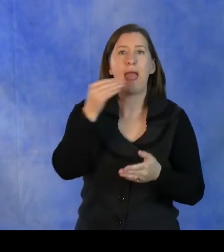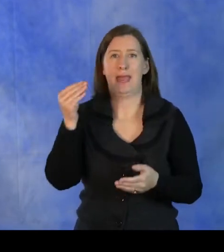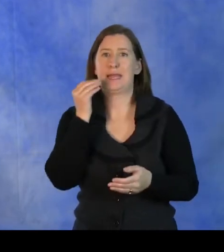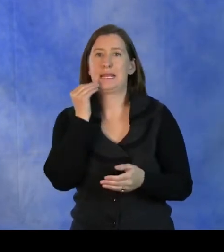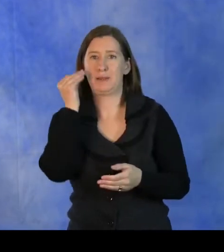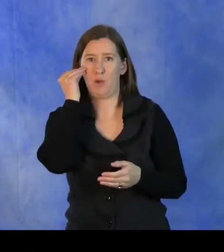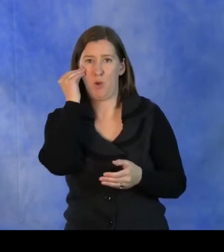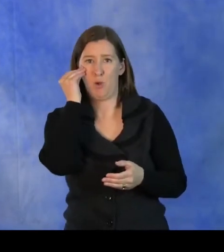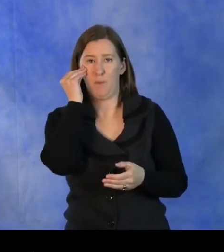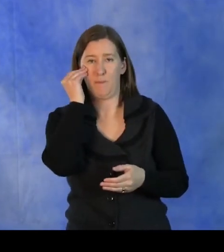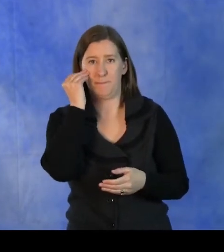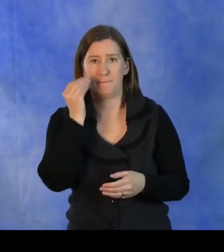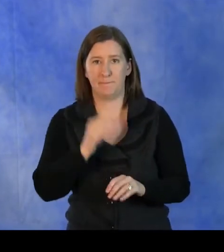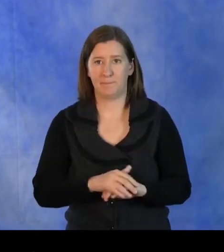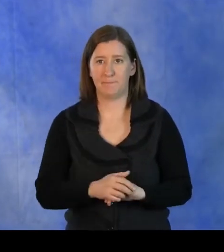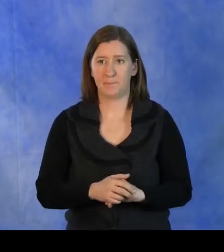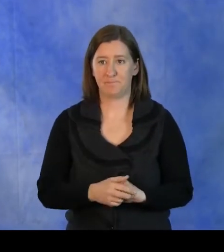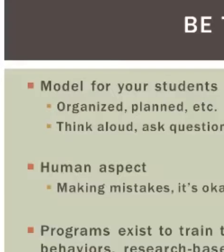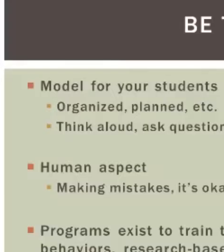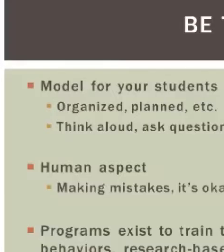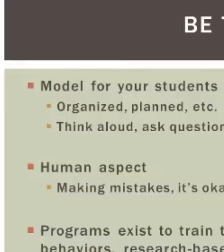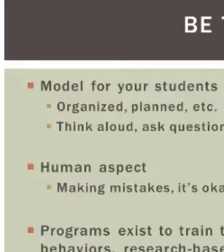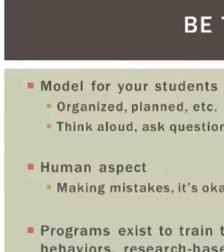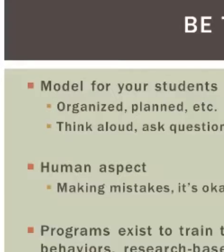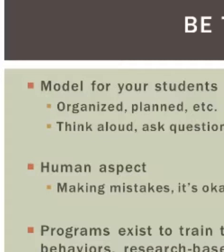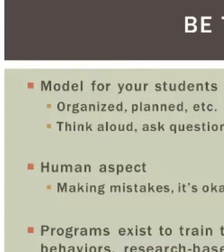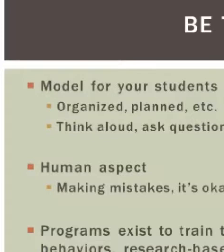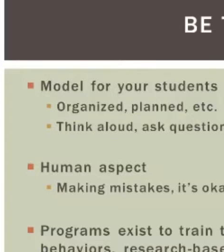interventions at home and school.